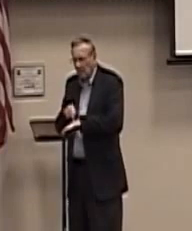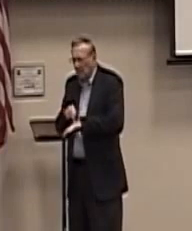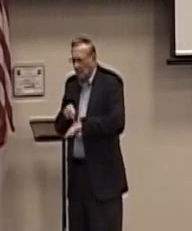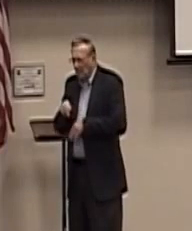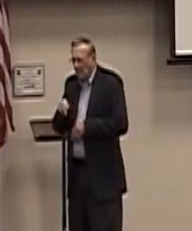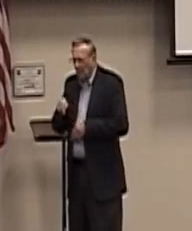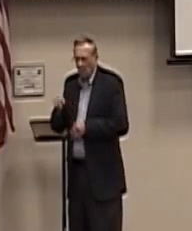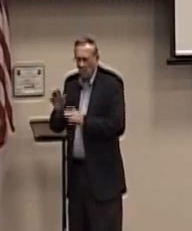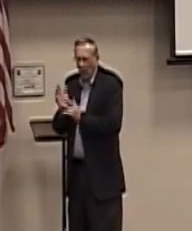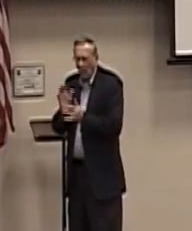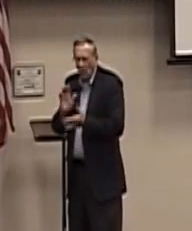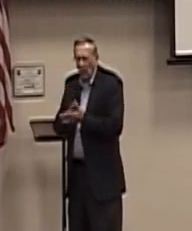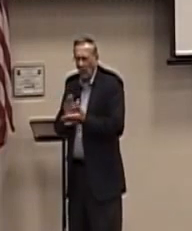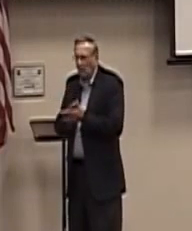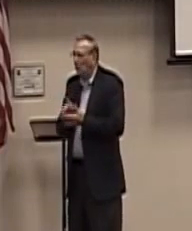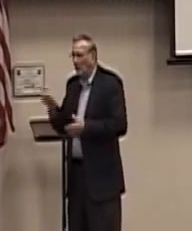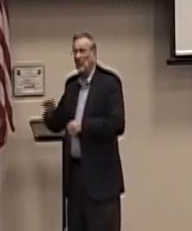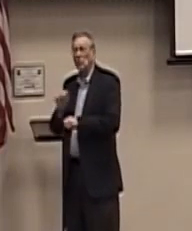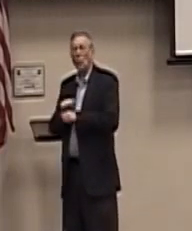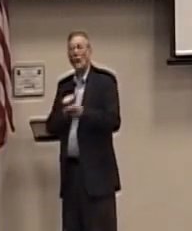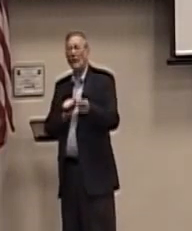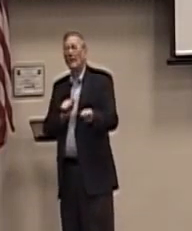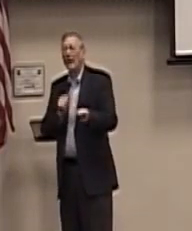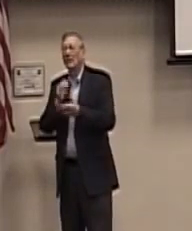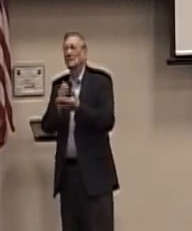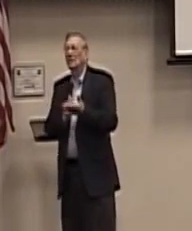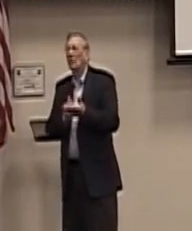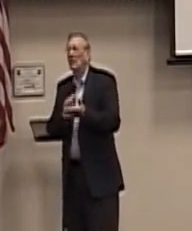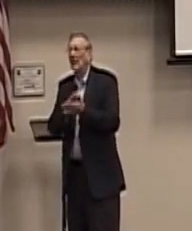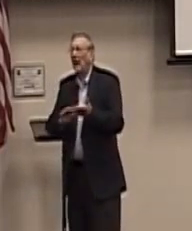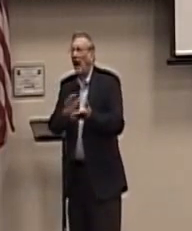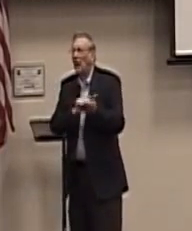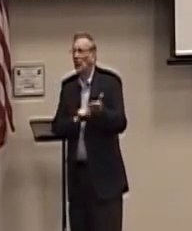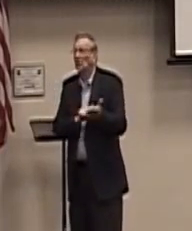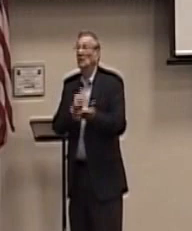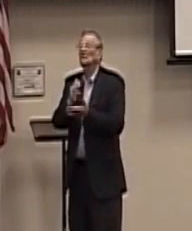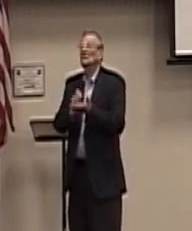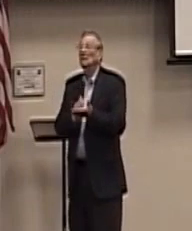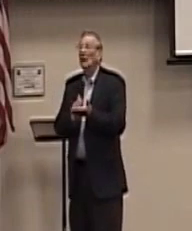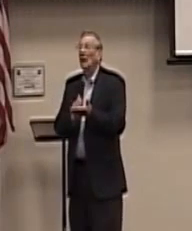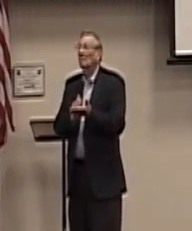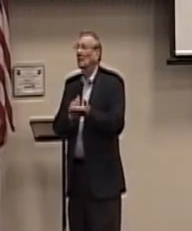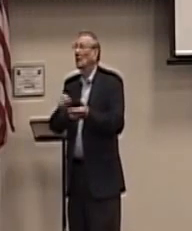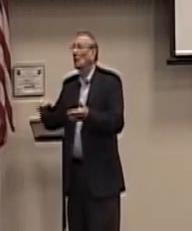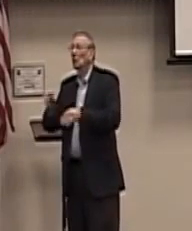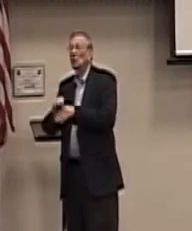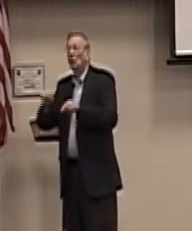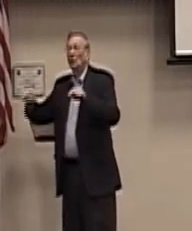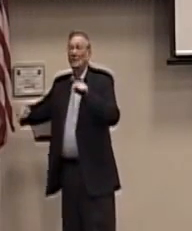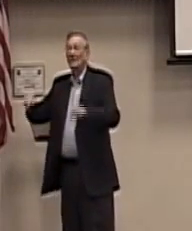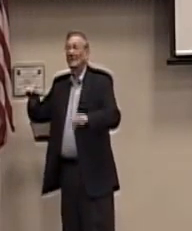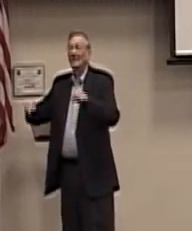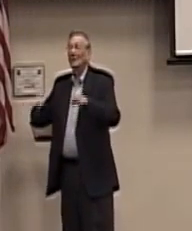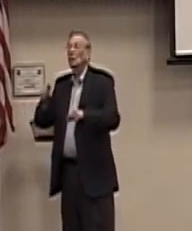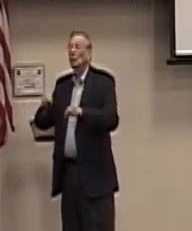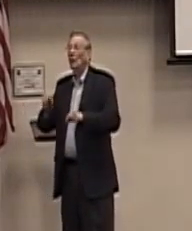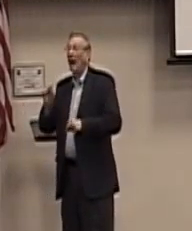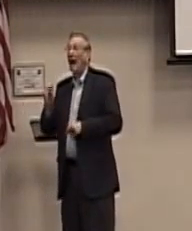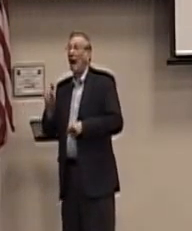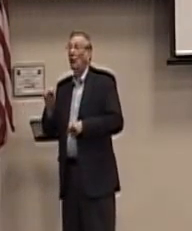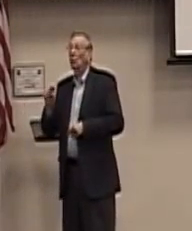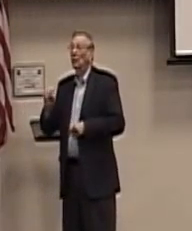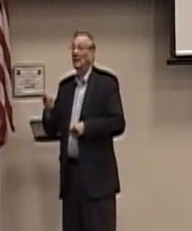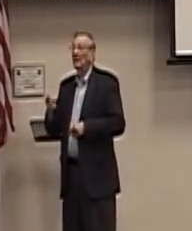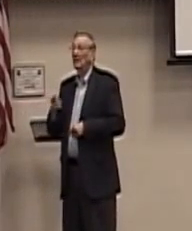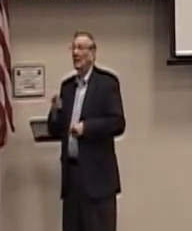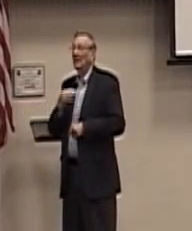so David Nelson is working there, some with the South Pacific Bible College, some with the Otamoti congregation to do outreach and